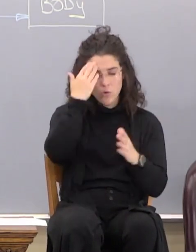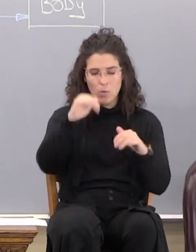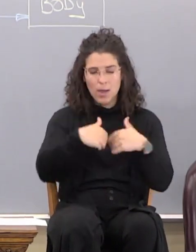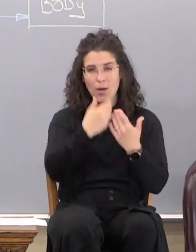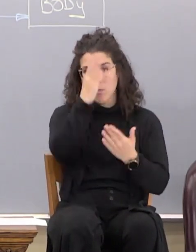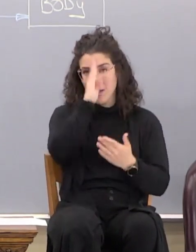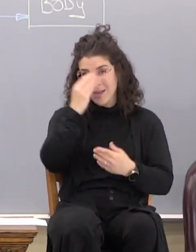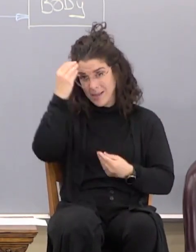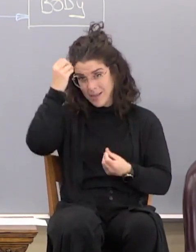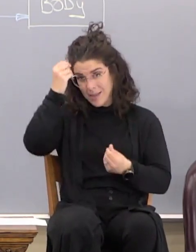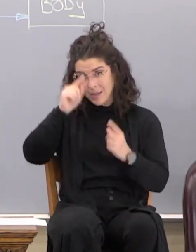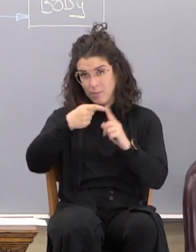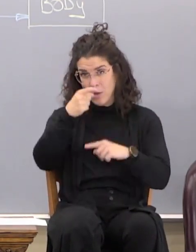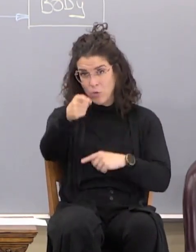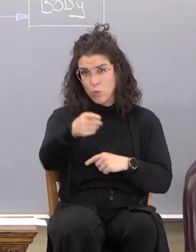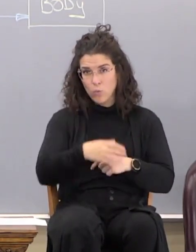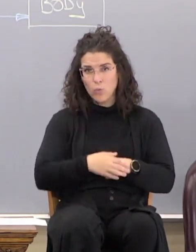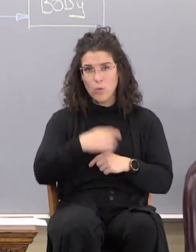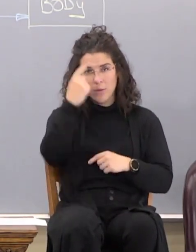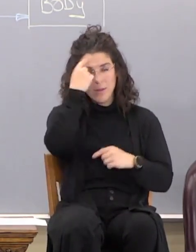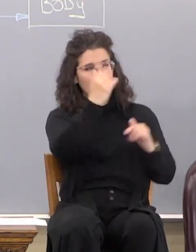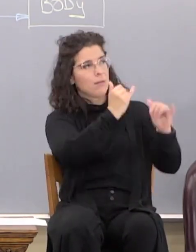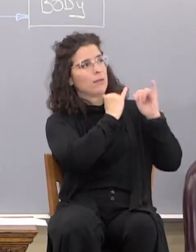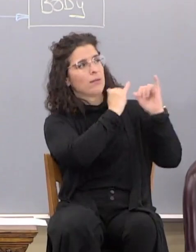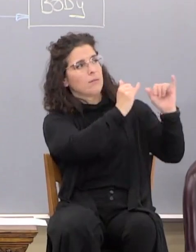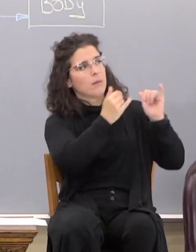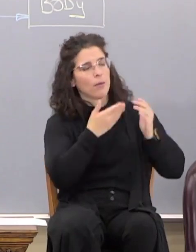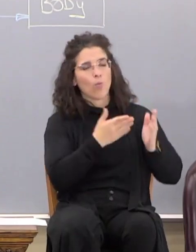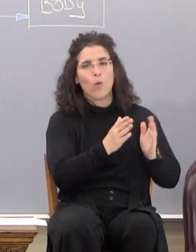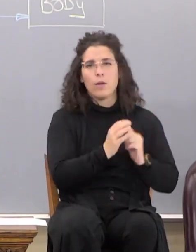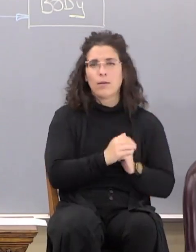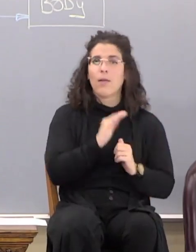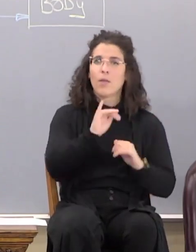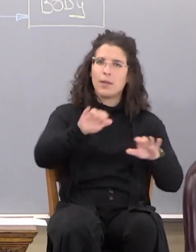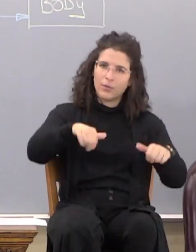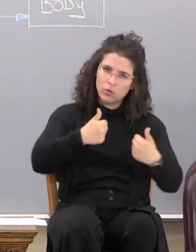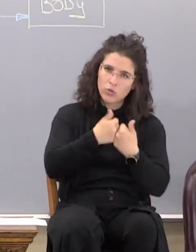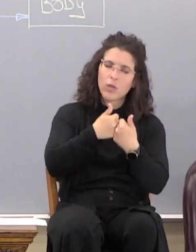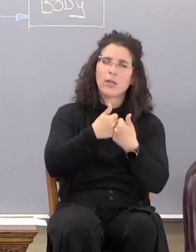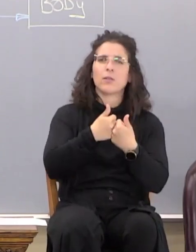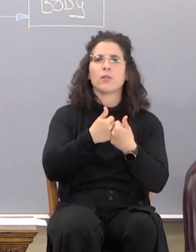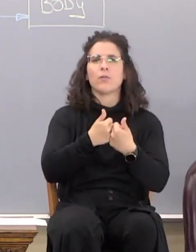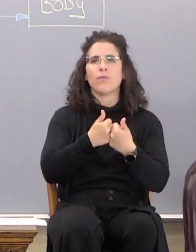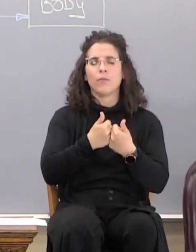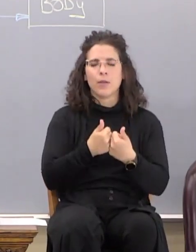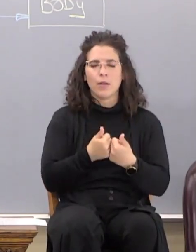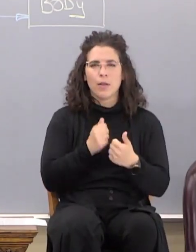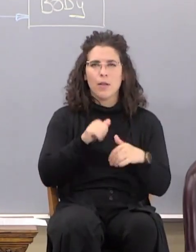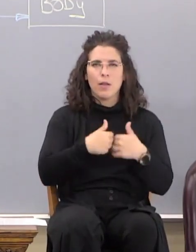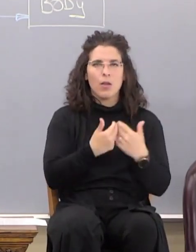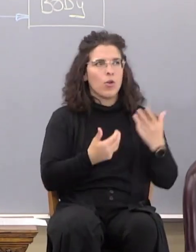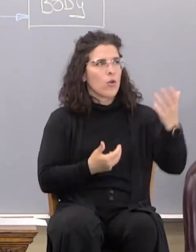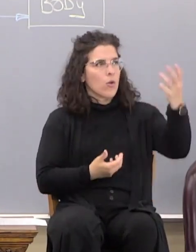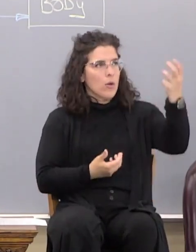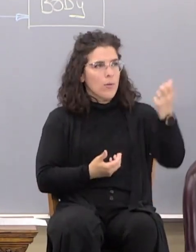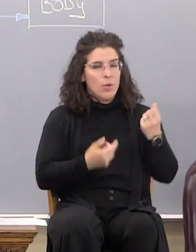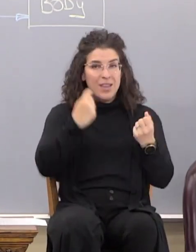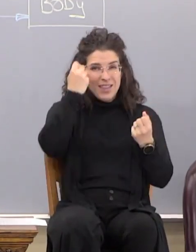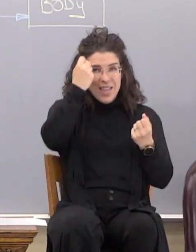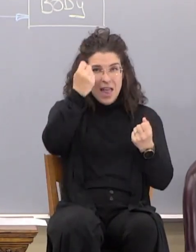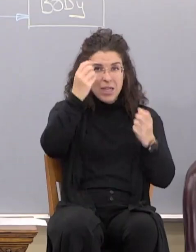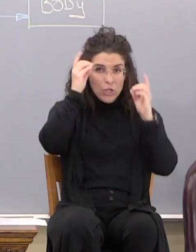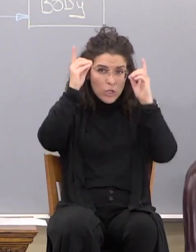you. And then to think the same way. That's the challenge. That's how you bring it out of theology,